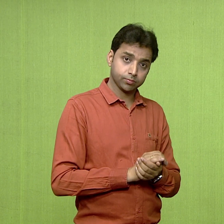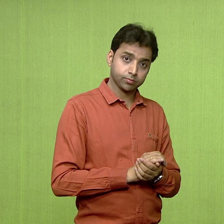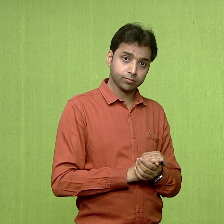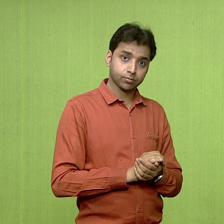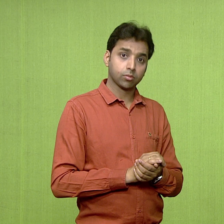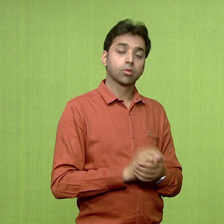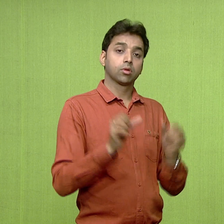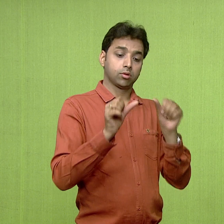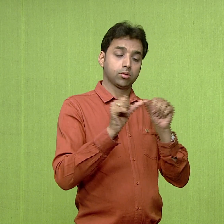Atharved